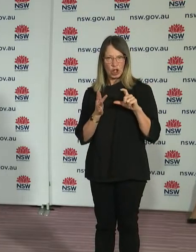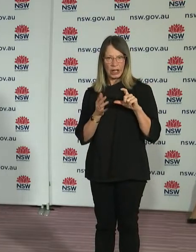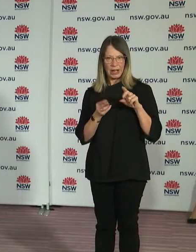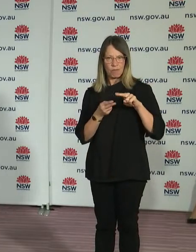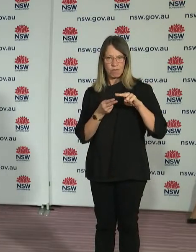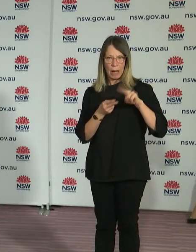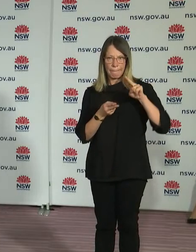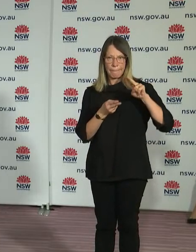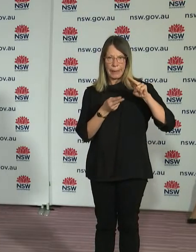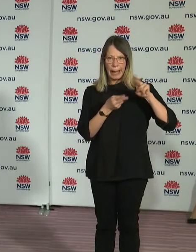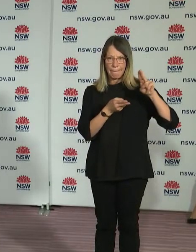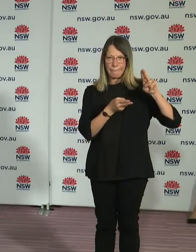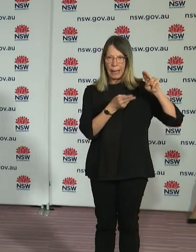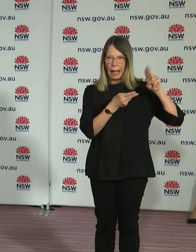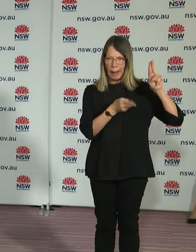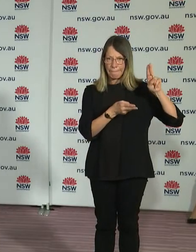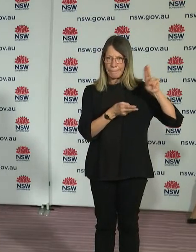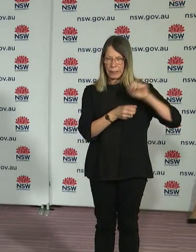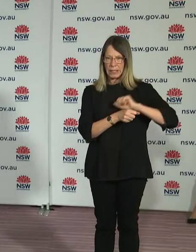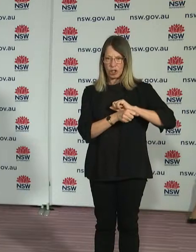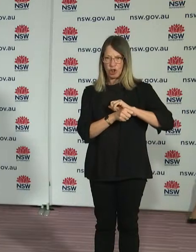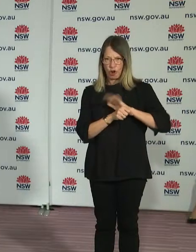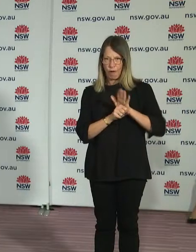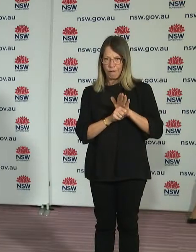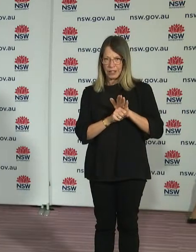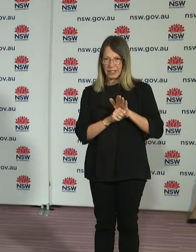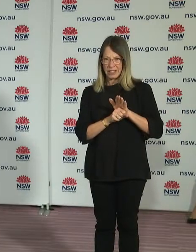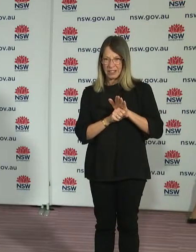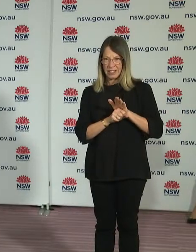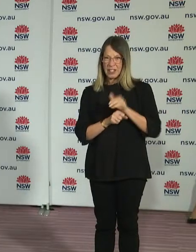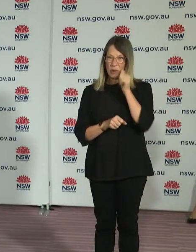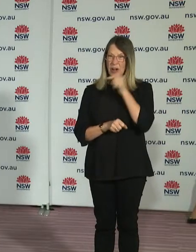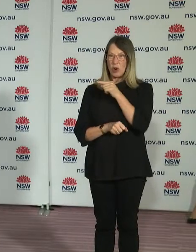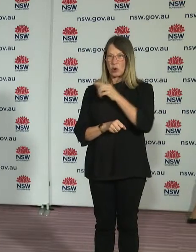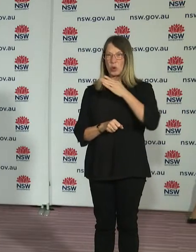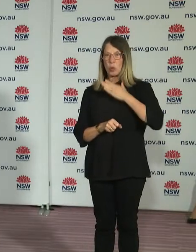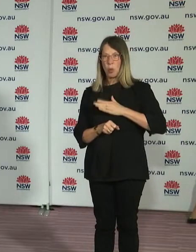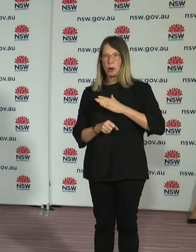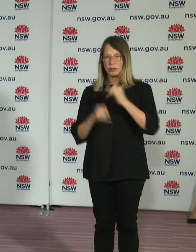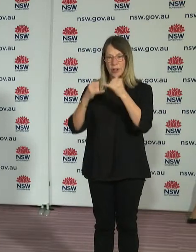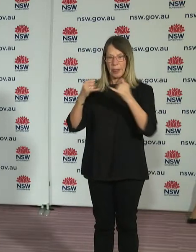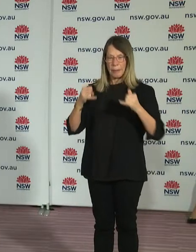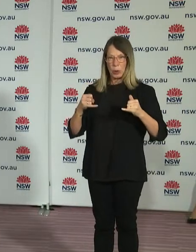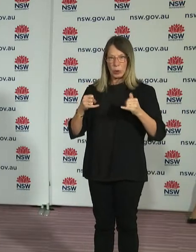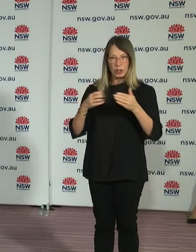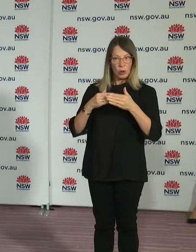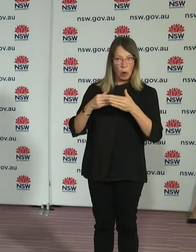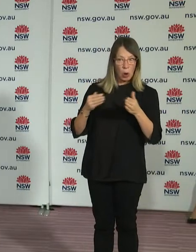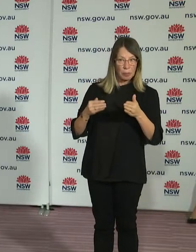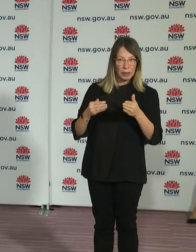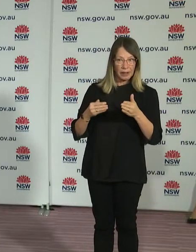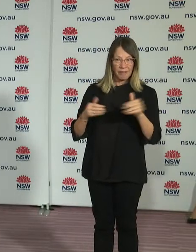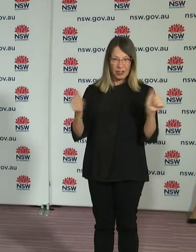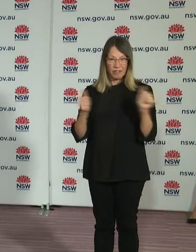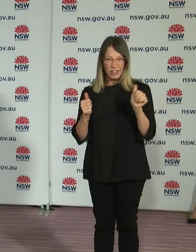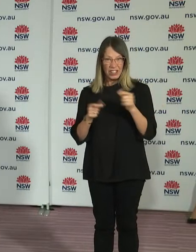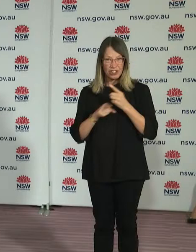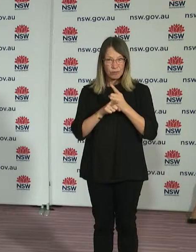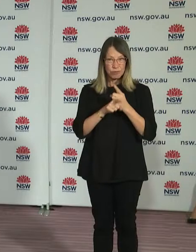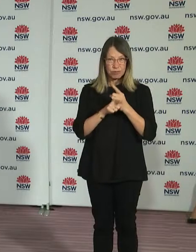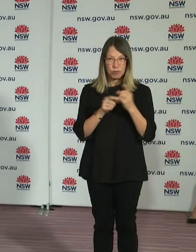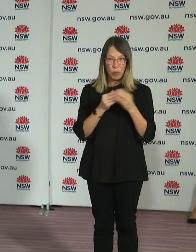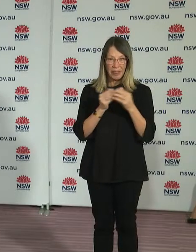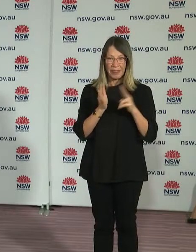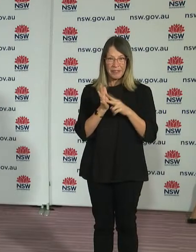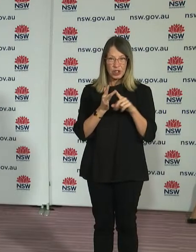discussions with Daniel Andrews about this? Yeah, I was asked this question earlier today, and I actually want to give the Victorian Premier a few weeks before I have these conversations with him.